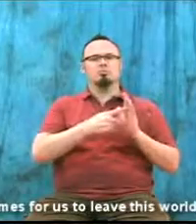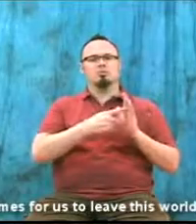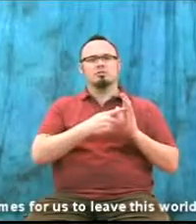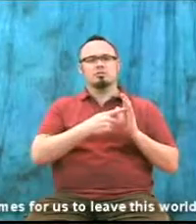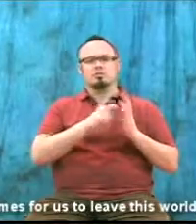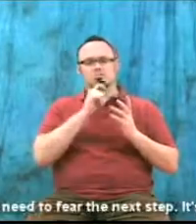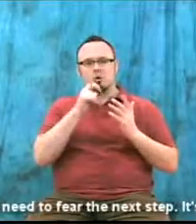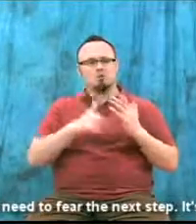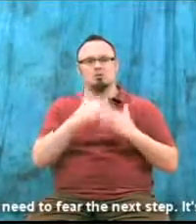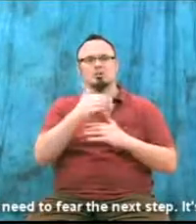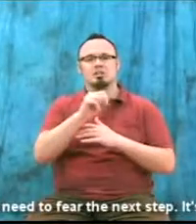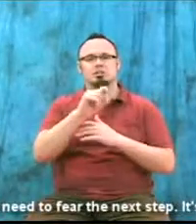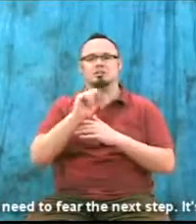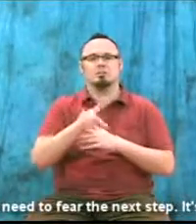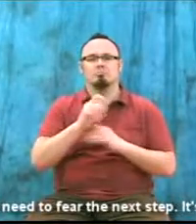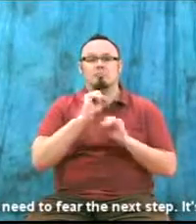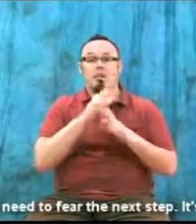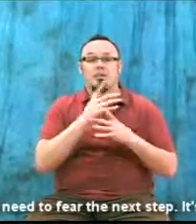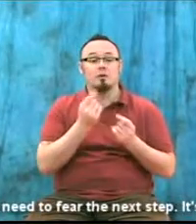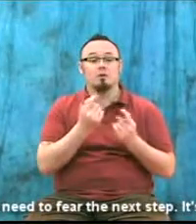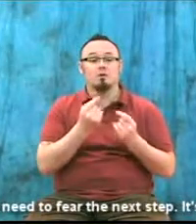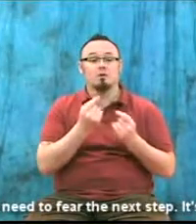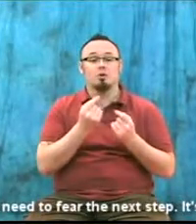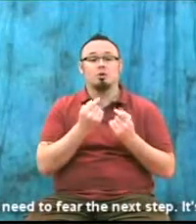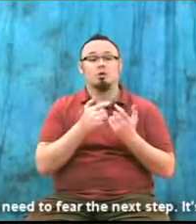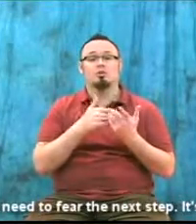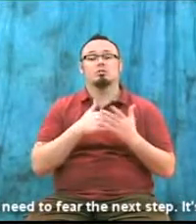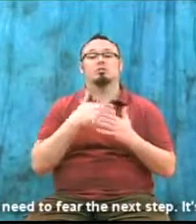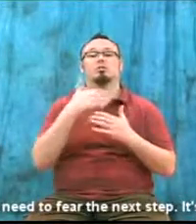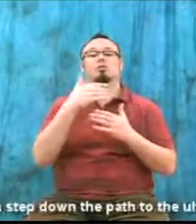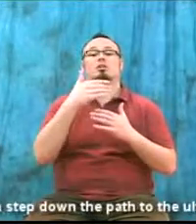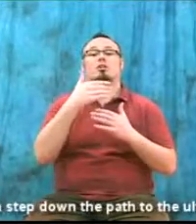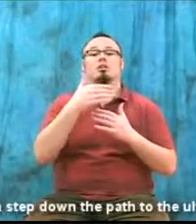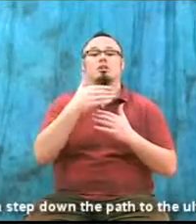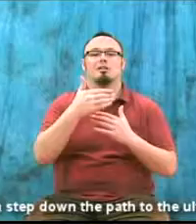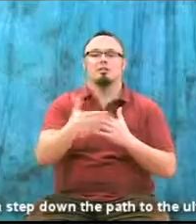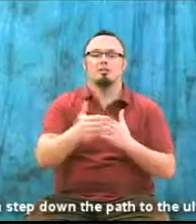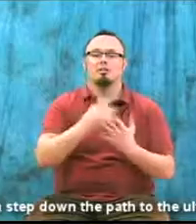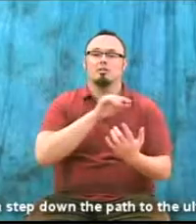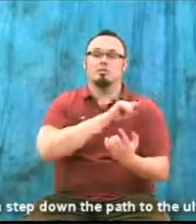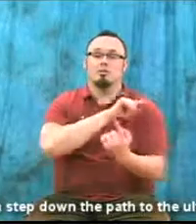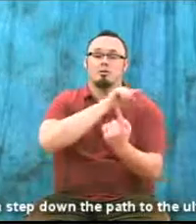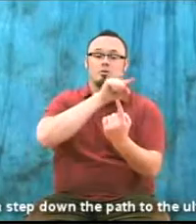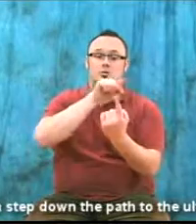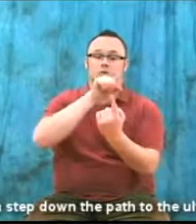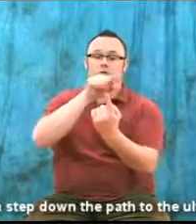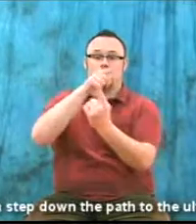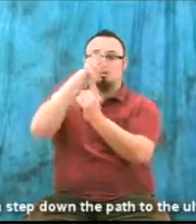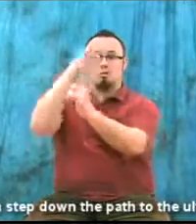fear the next step. It's merely a step down the path to the ultimate pleasure of being one with God.